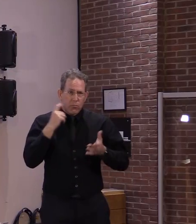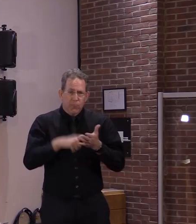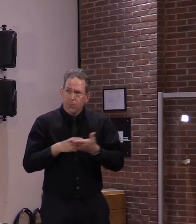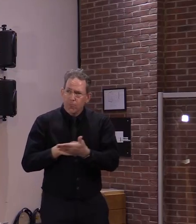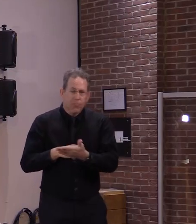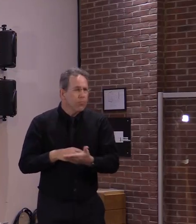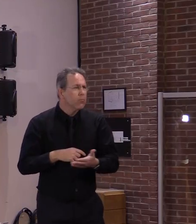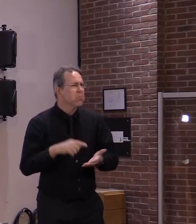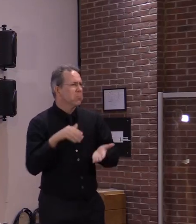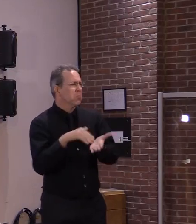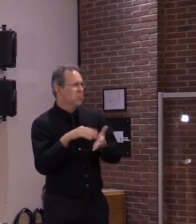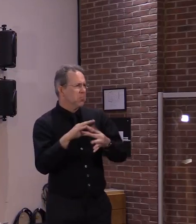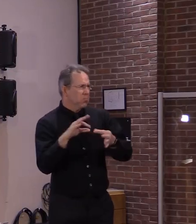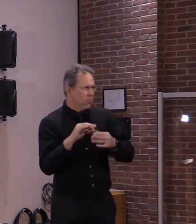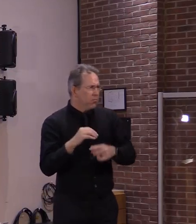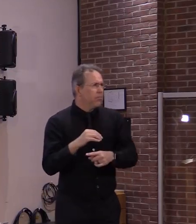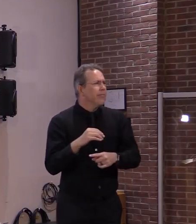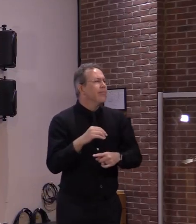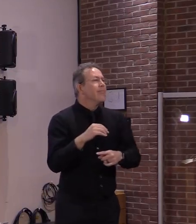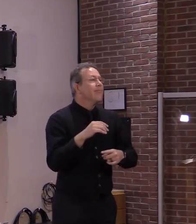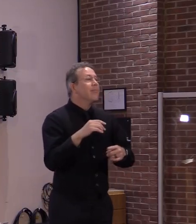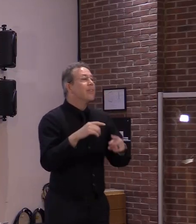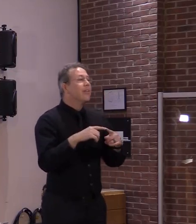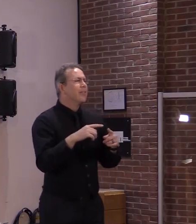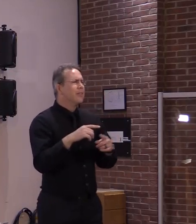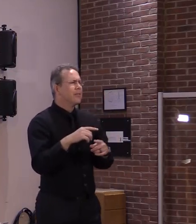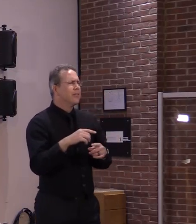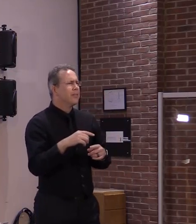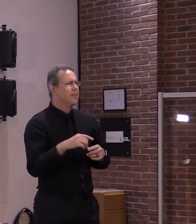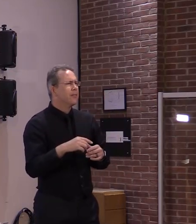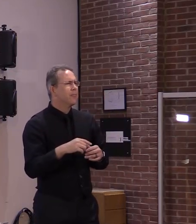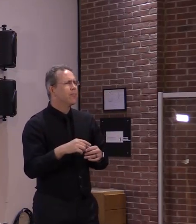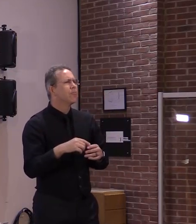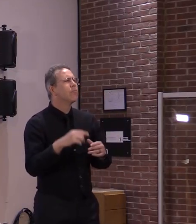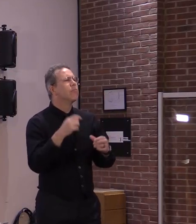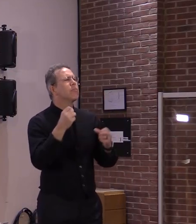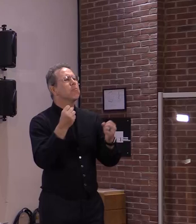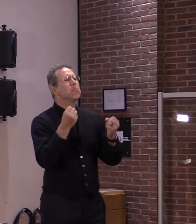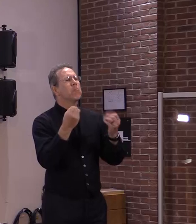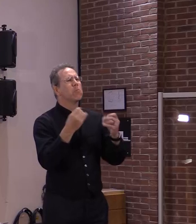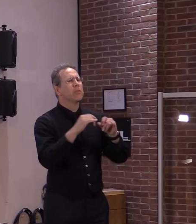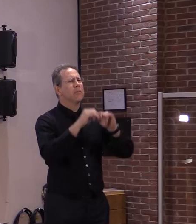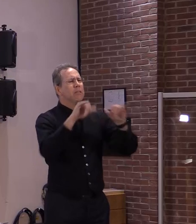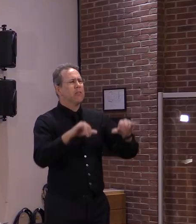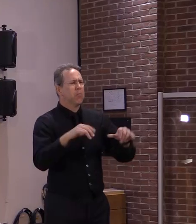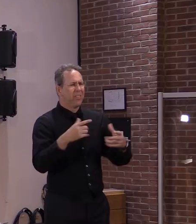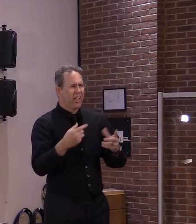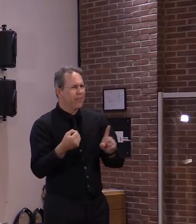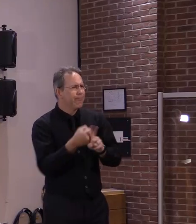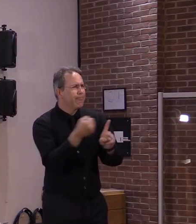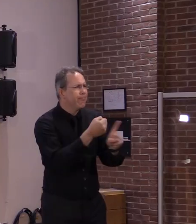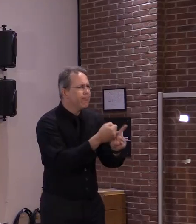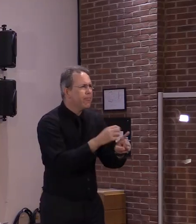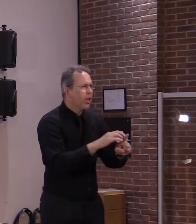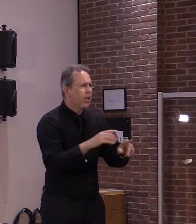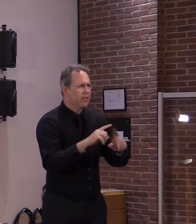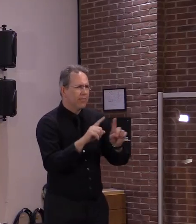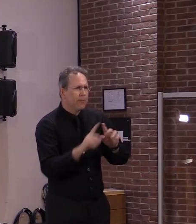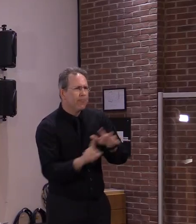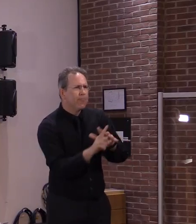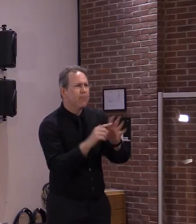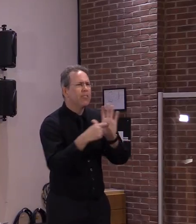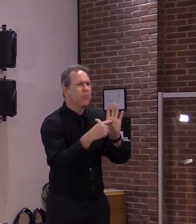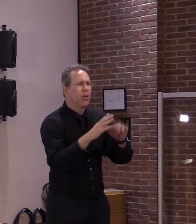MIS-C, the multi-system inflammatory syndrome? Right. So you know, I'm glad you asked that,